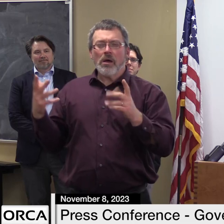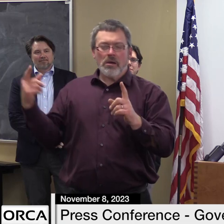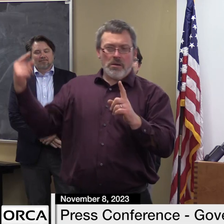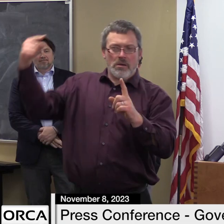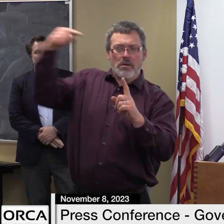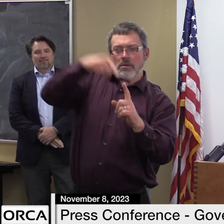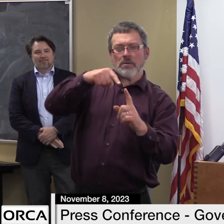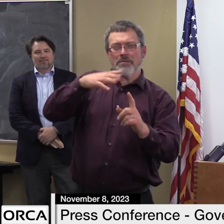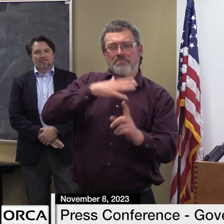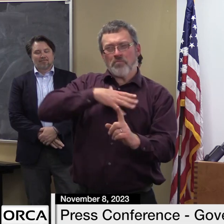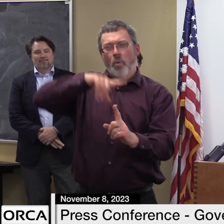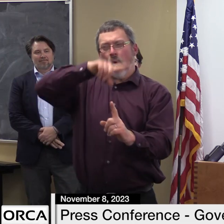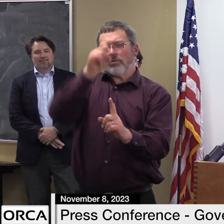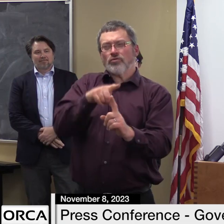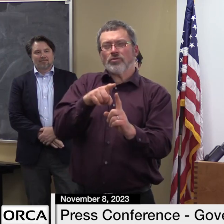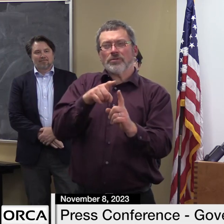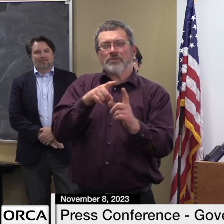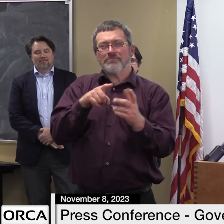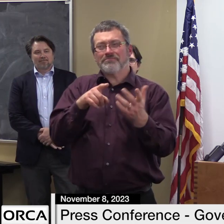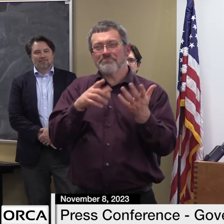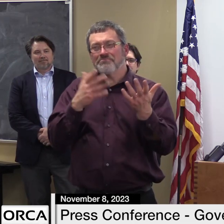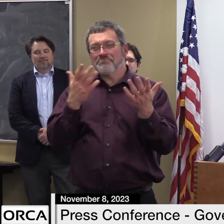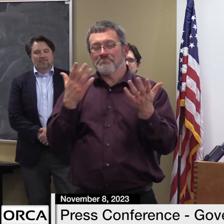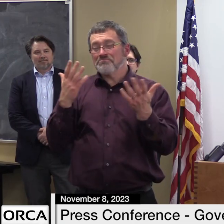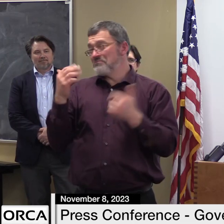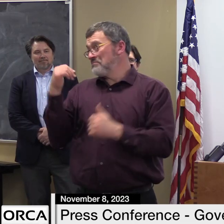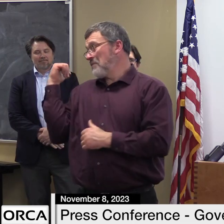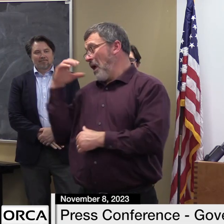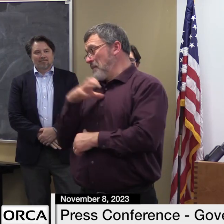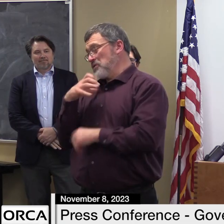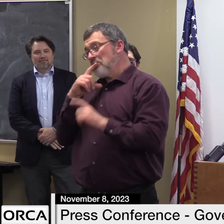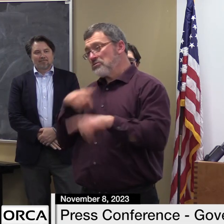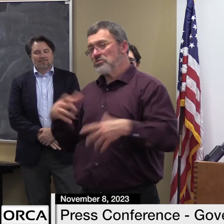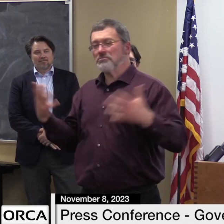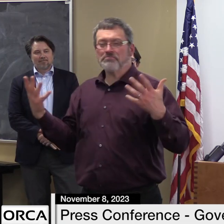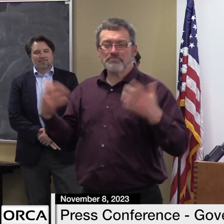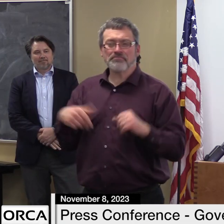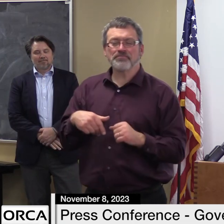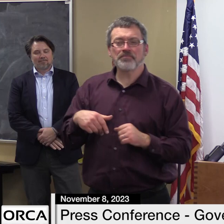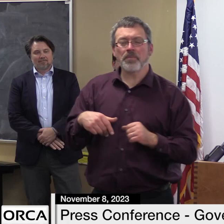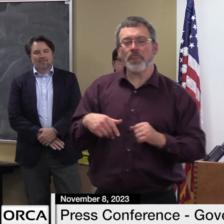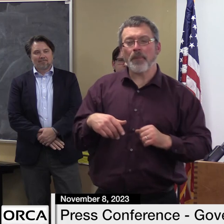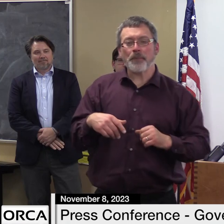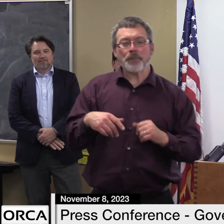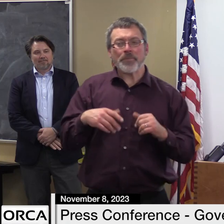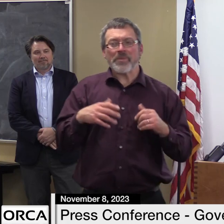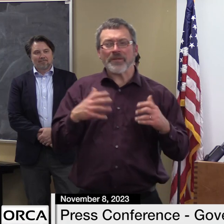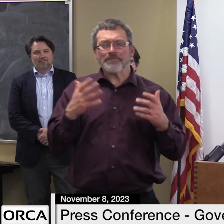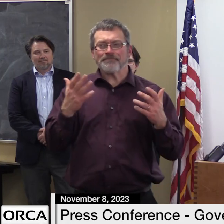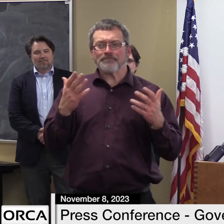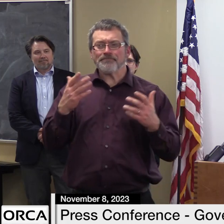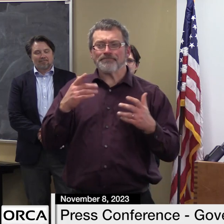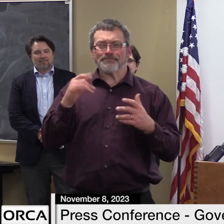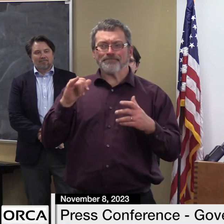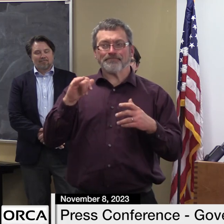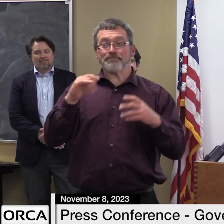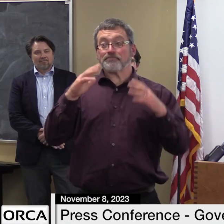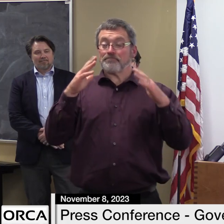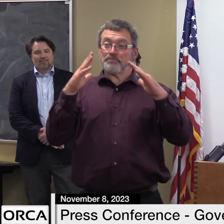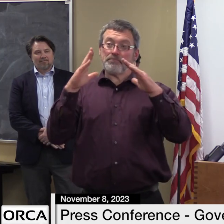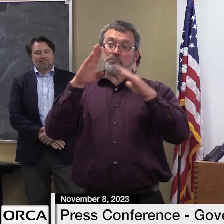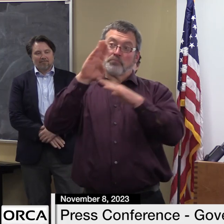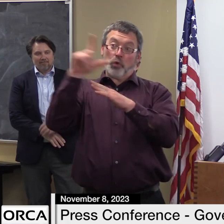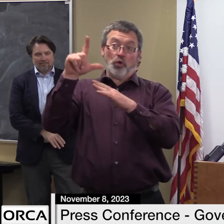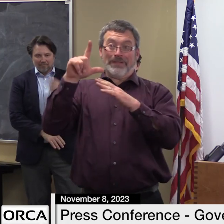And maybe this is more for Commissioner Winters, I don't know. But it's listening to Burlington City Council meeting last night was